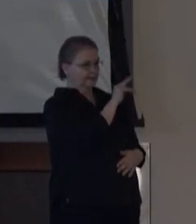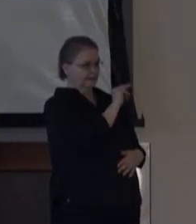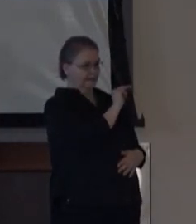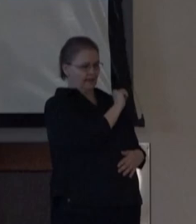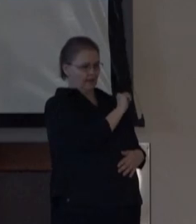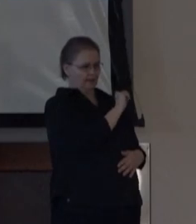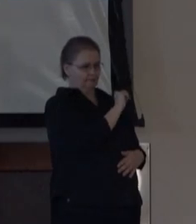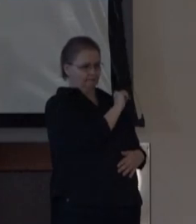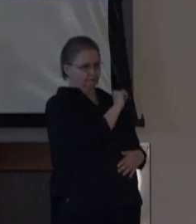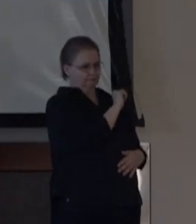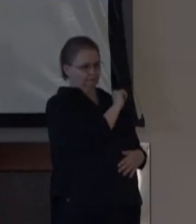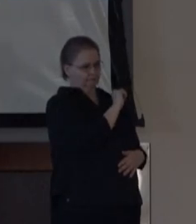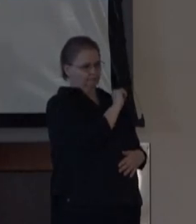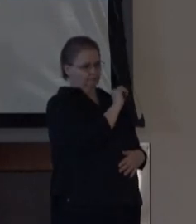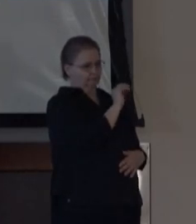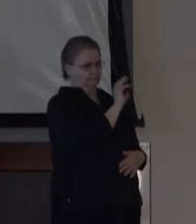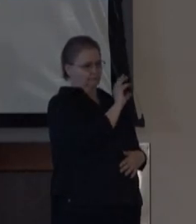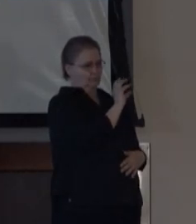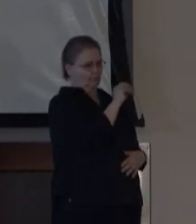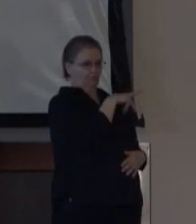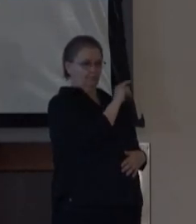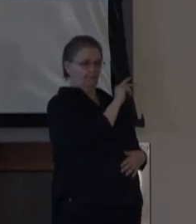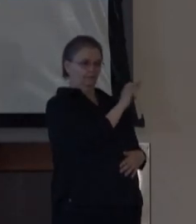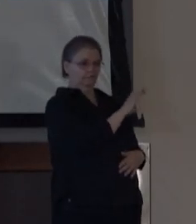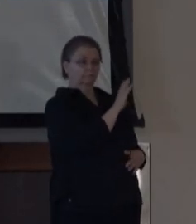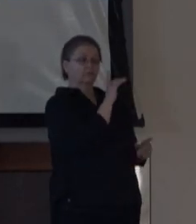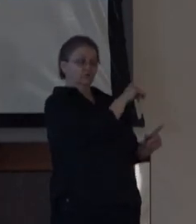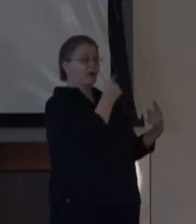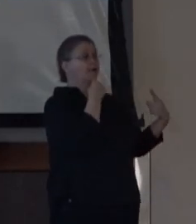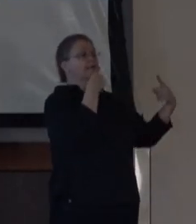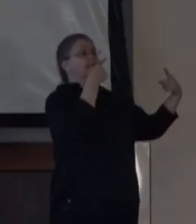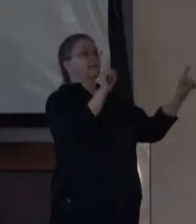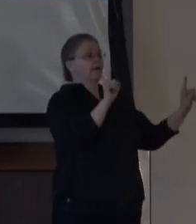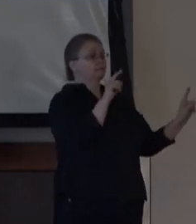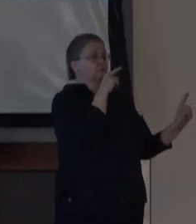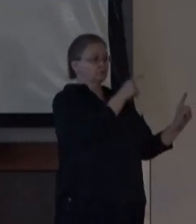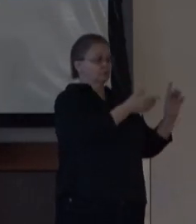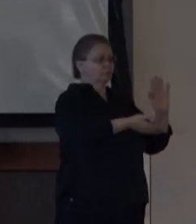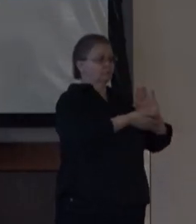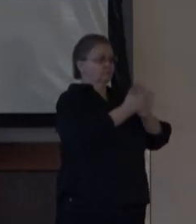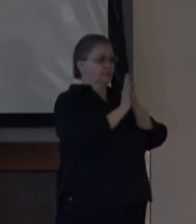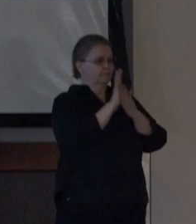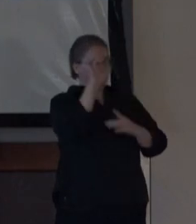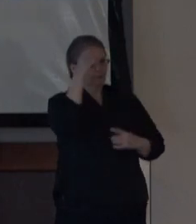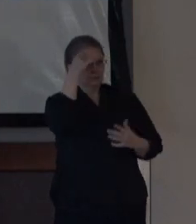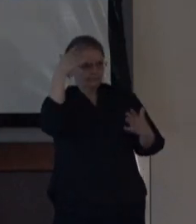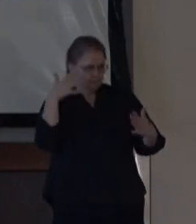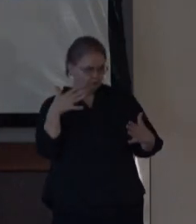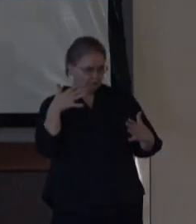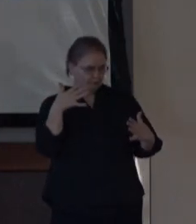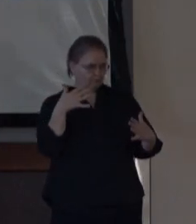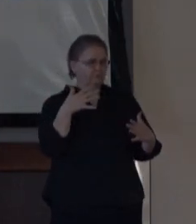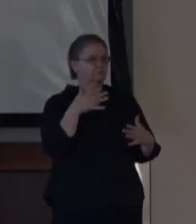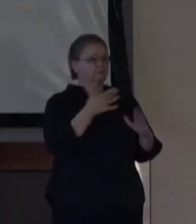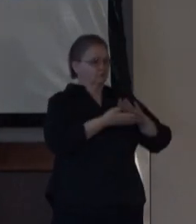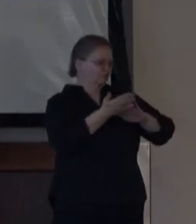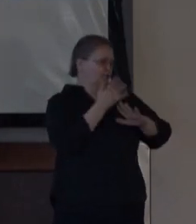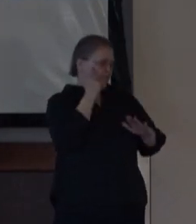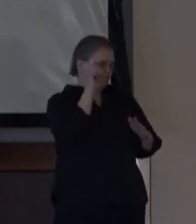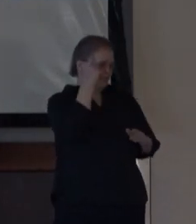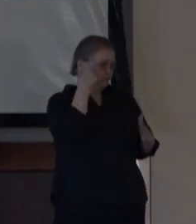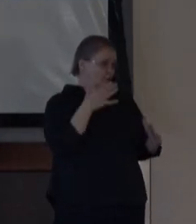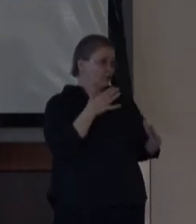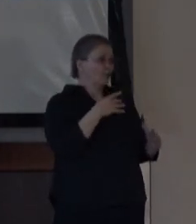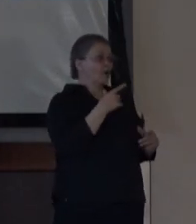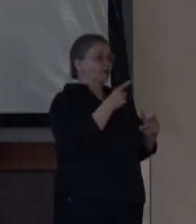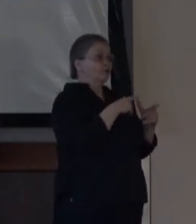Kotek, Speaker of the Oregon House, she announced that she was running for governor. And when she made that